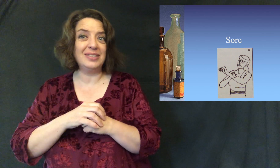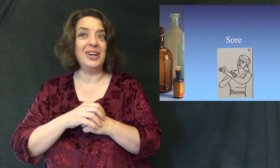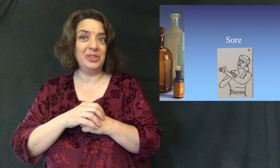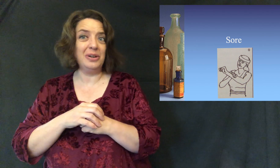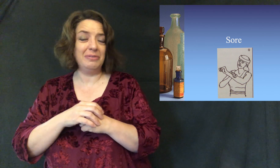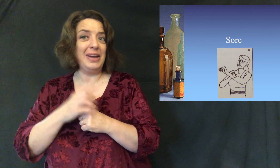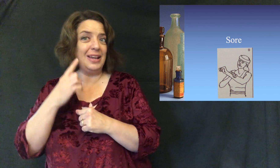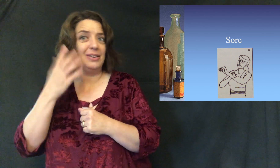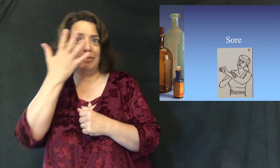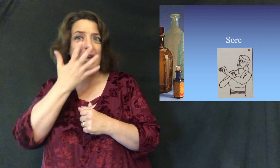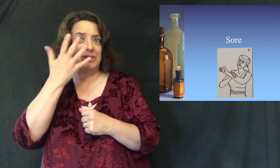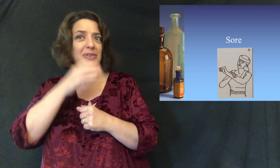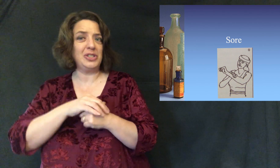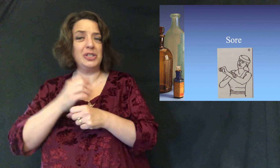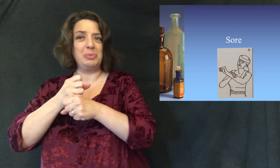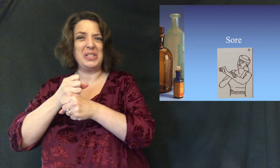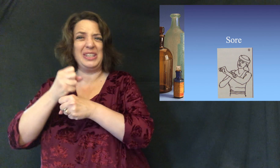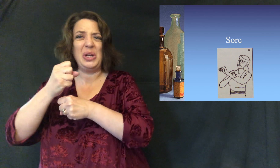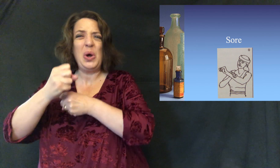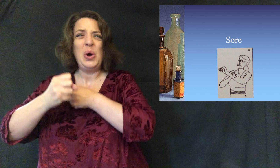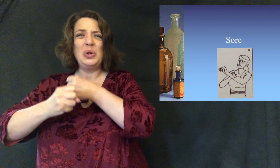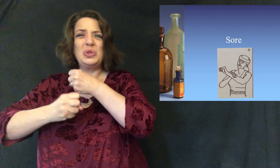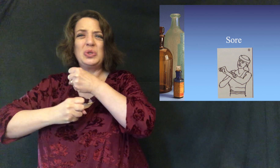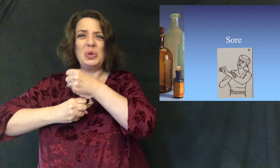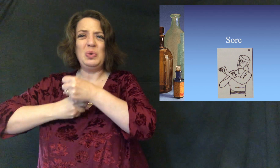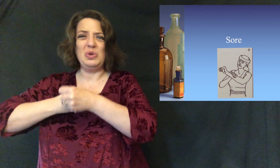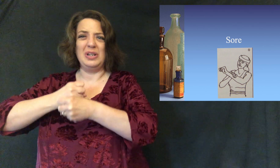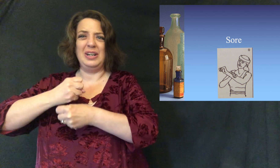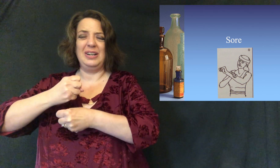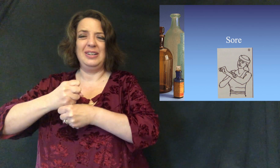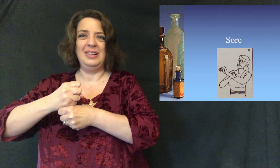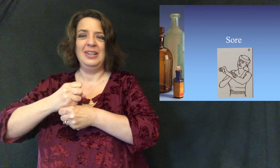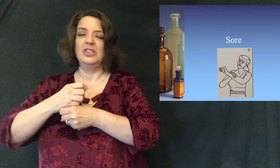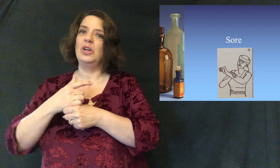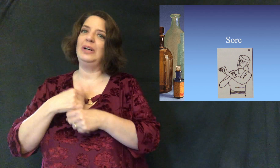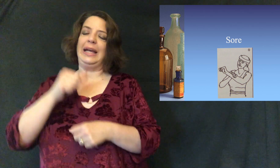on your face as a facial expression. Sore.